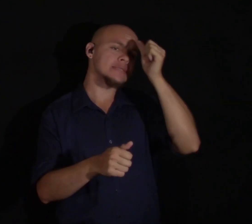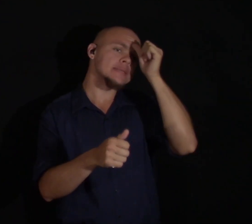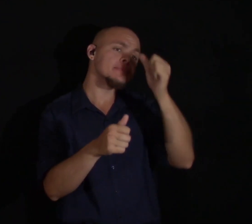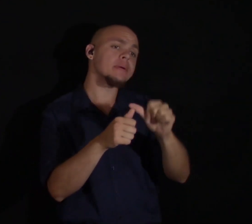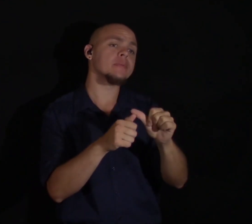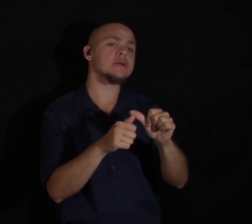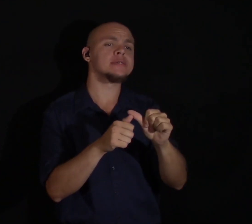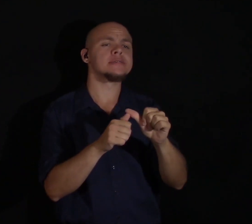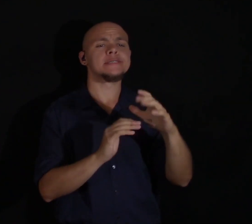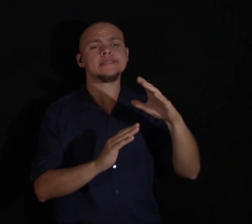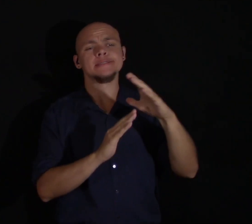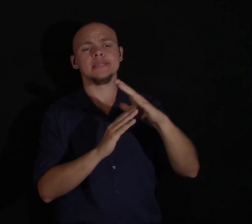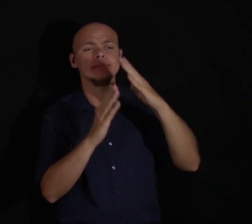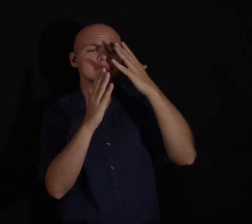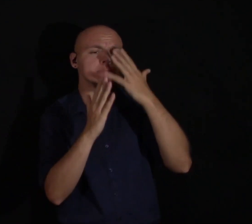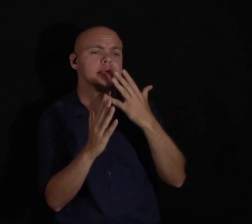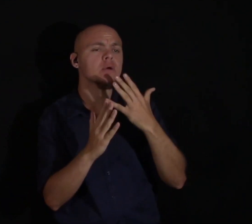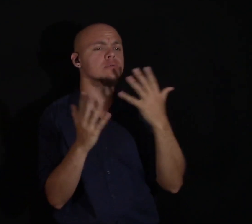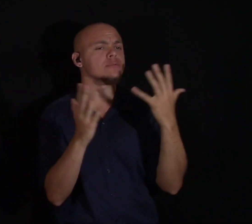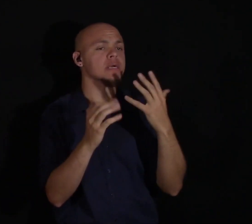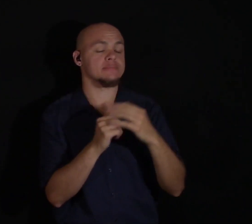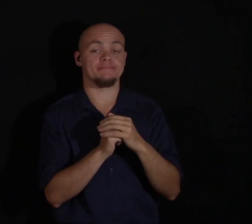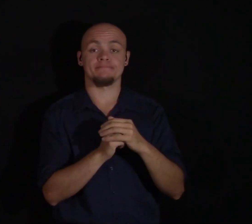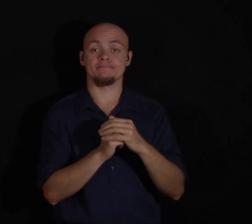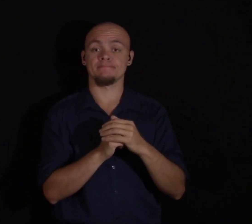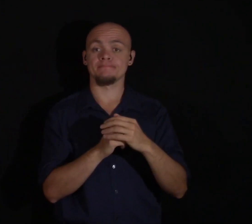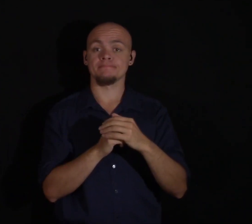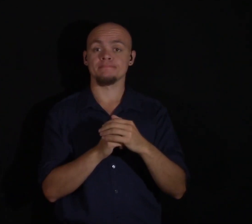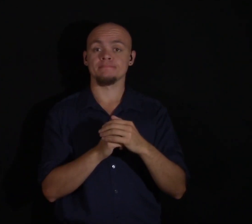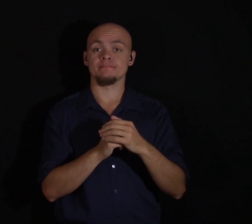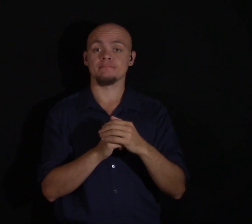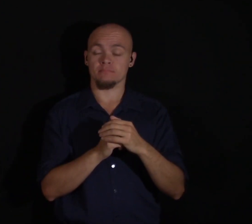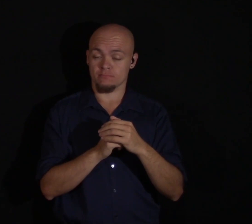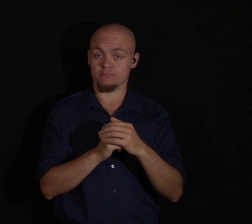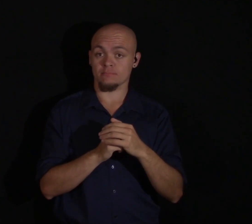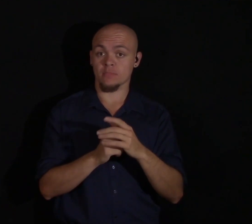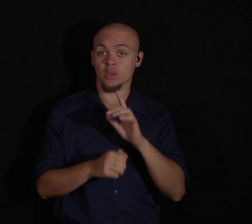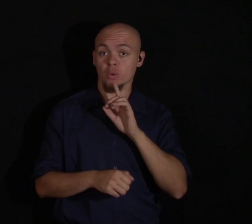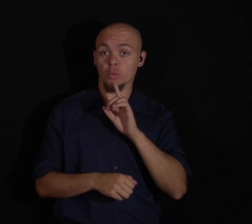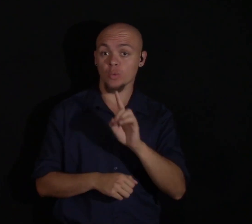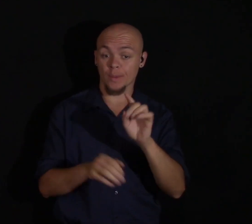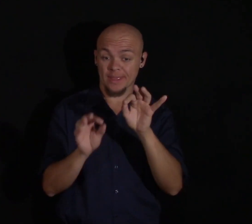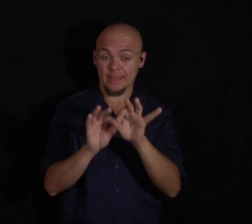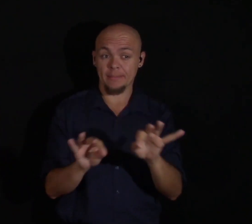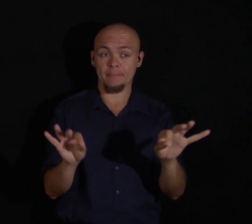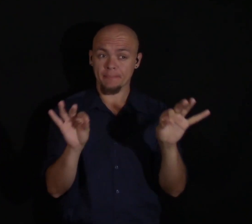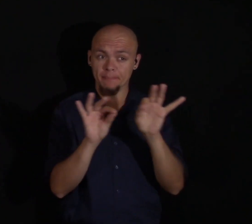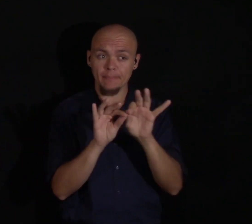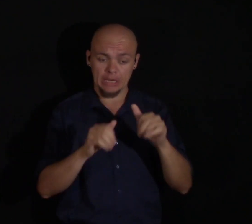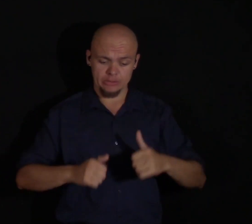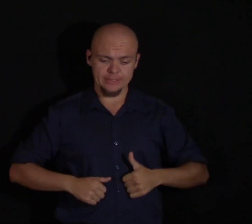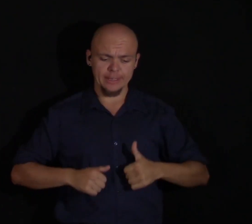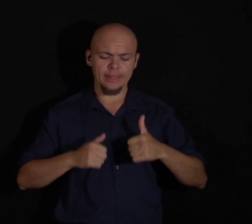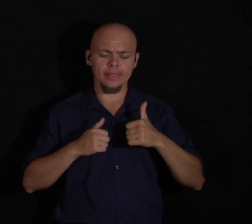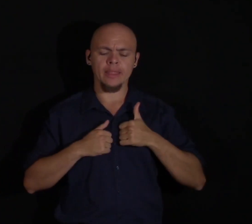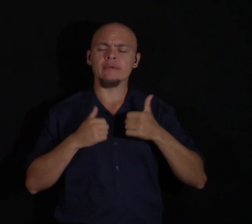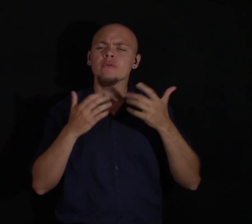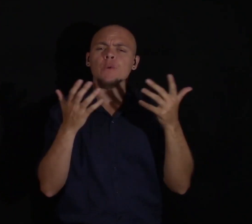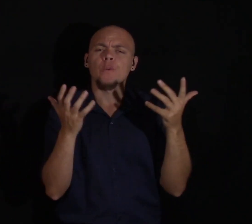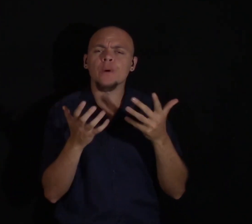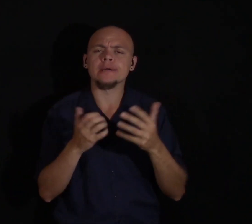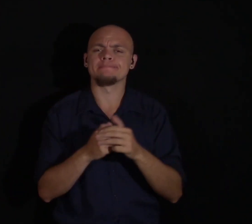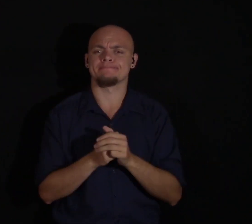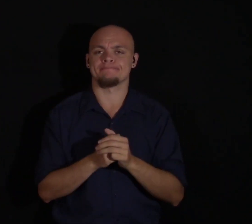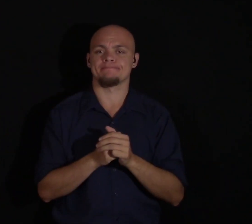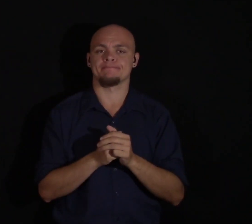sorrows? Looking back, what would you say really matters in life? Few of